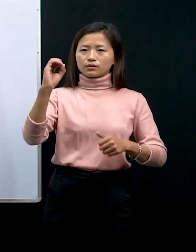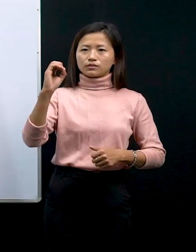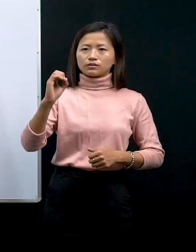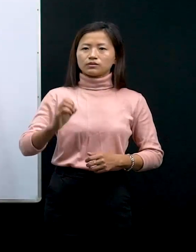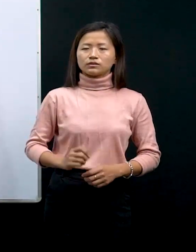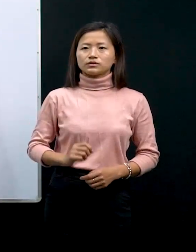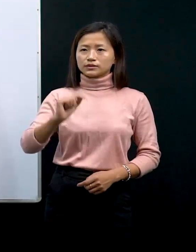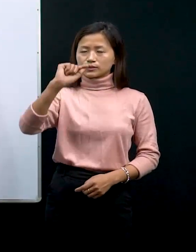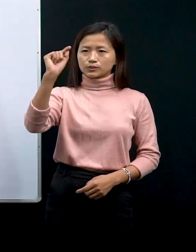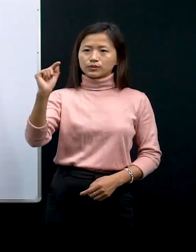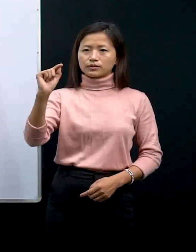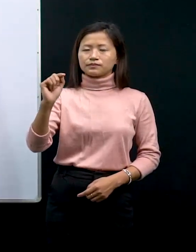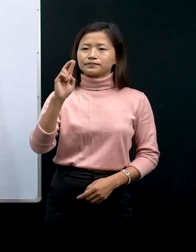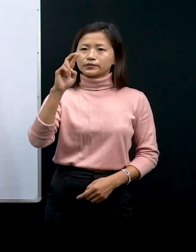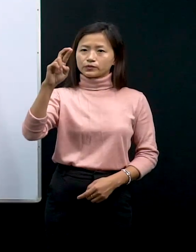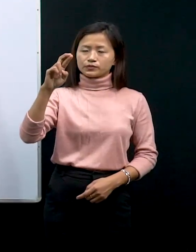AO square.